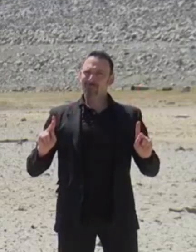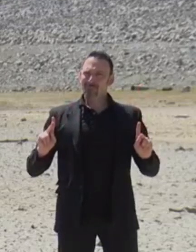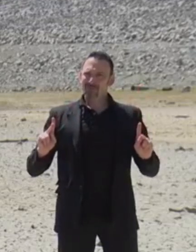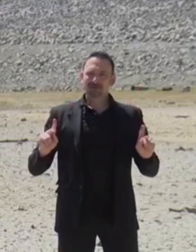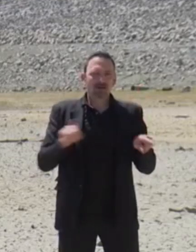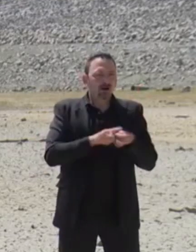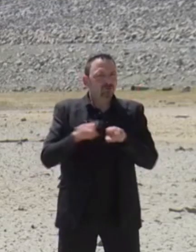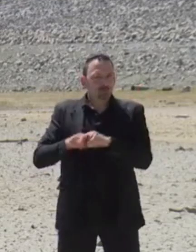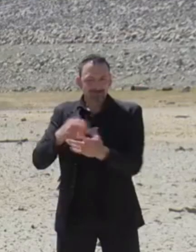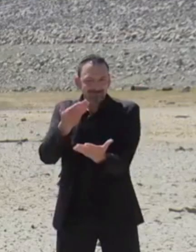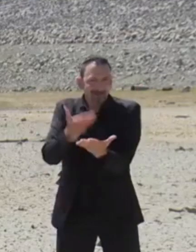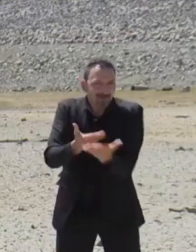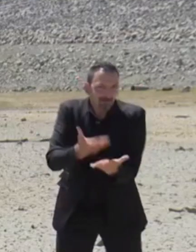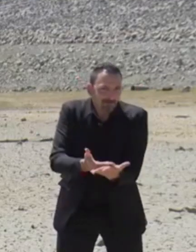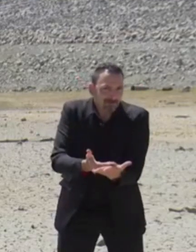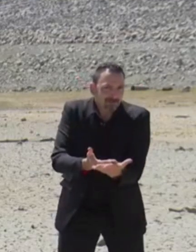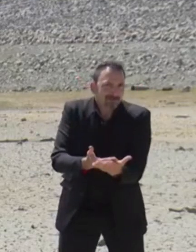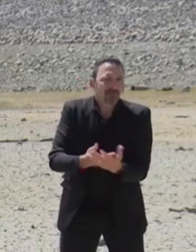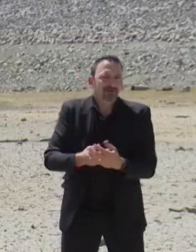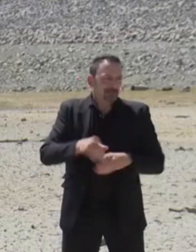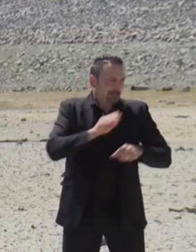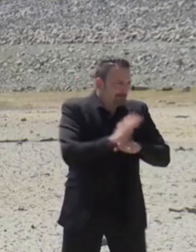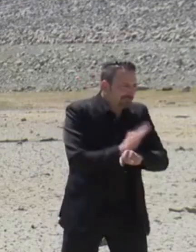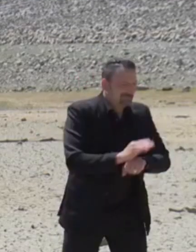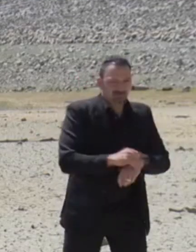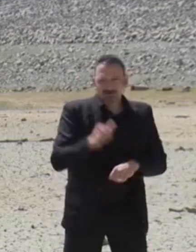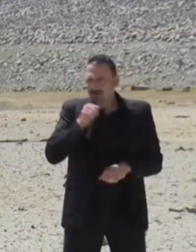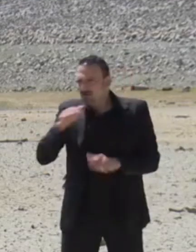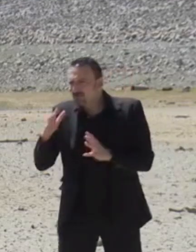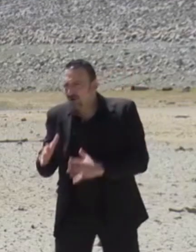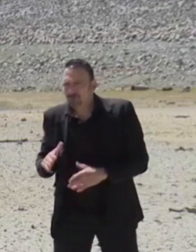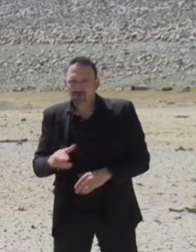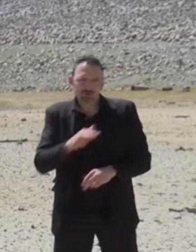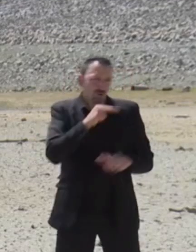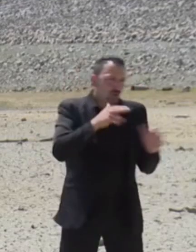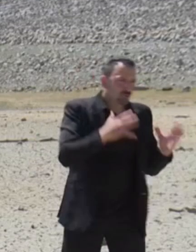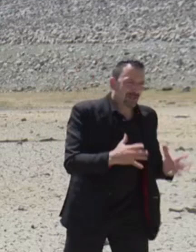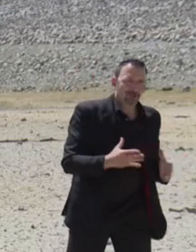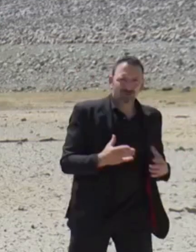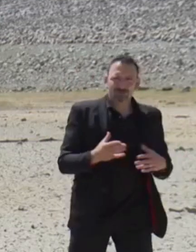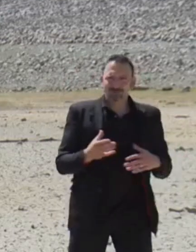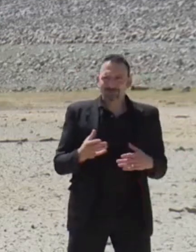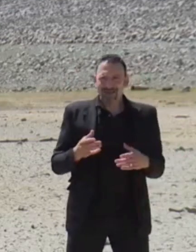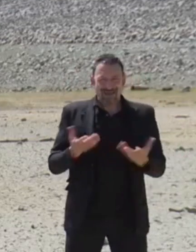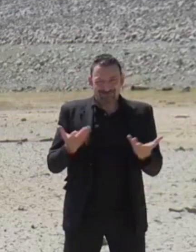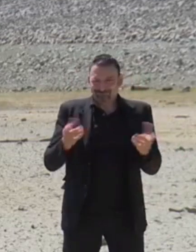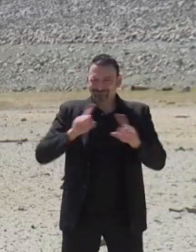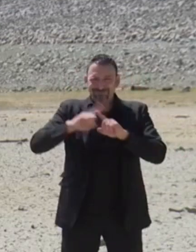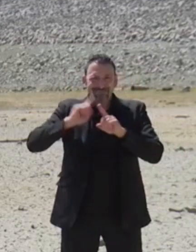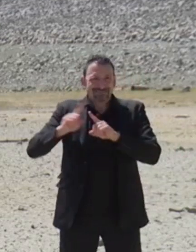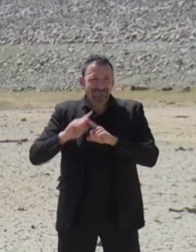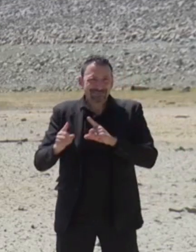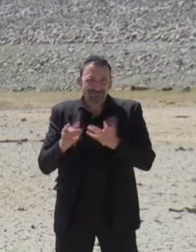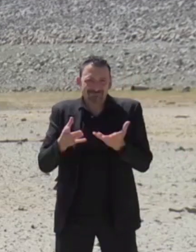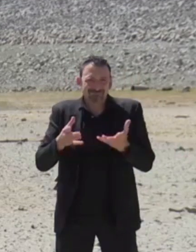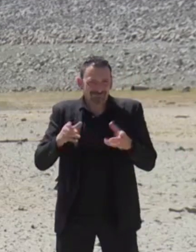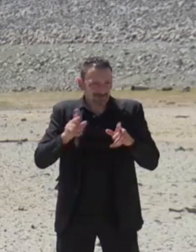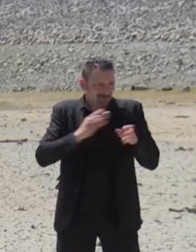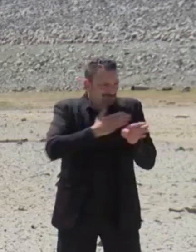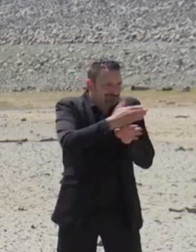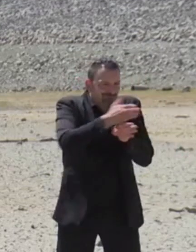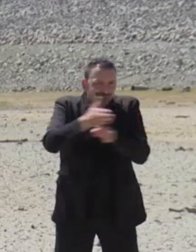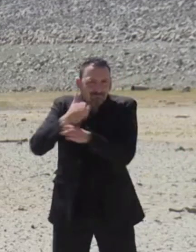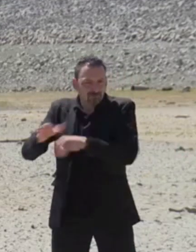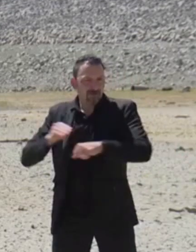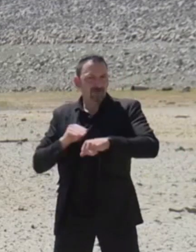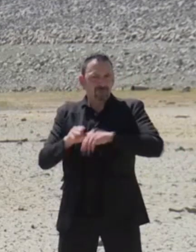as economic conditions for farmers and ranchers, for growers of all types. And so that comprehensive